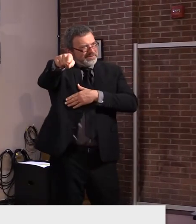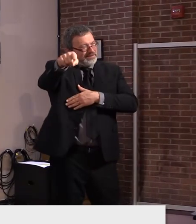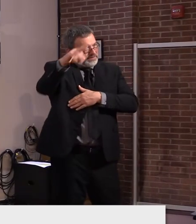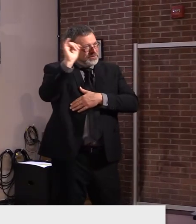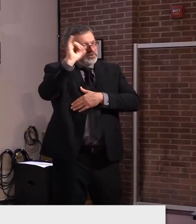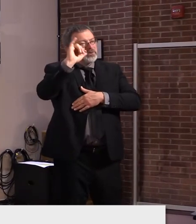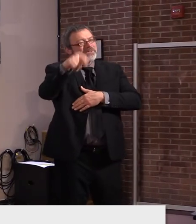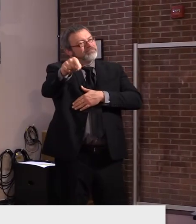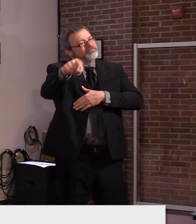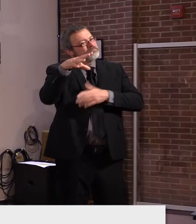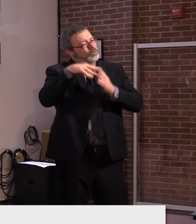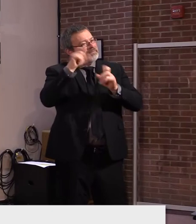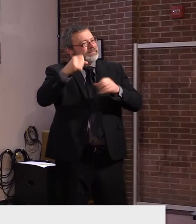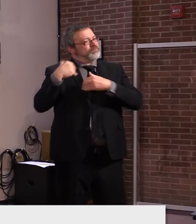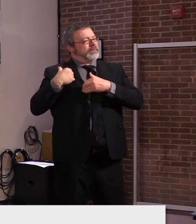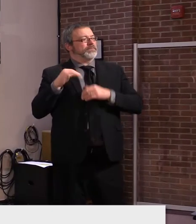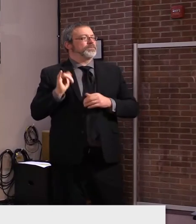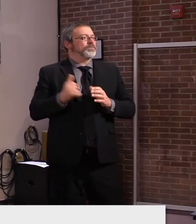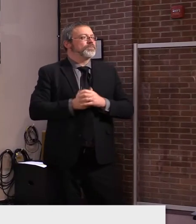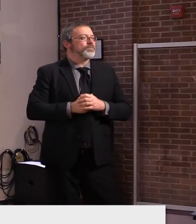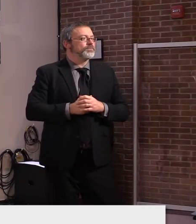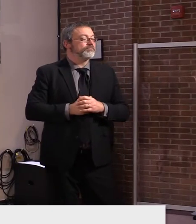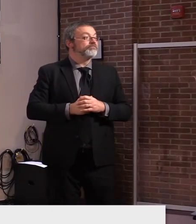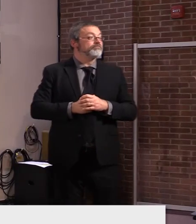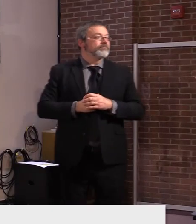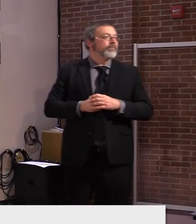Tom Davis, Compass, Vermont.